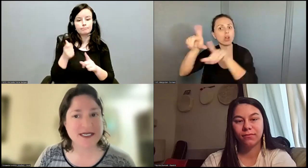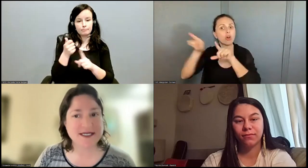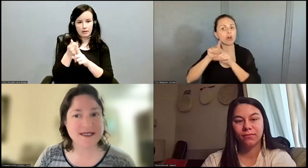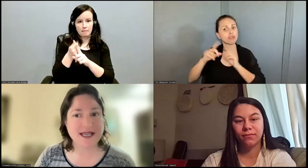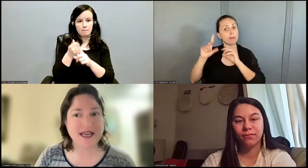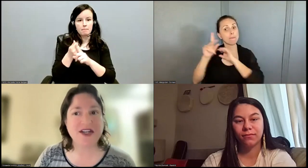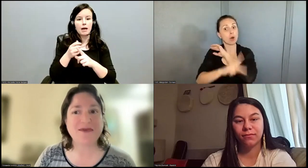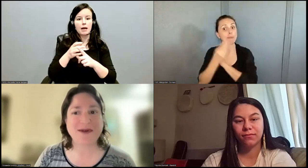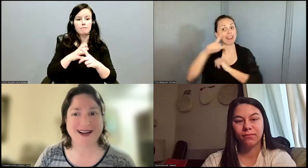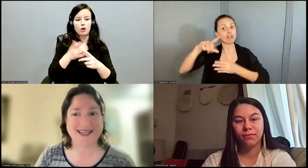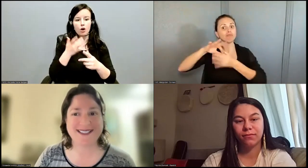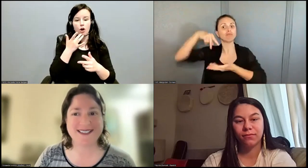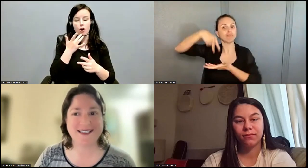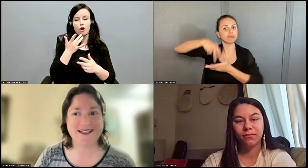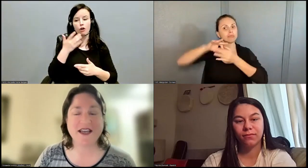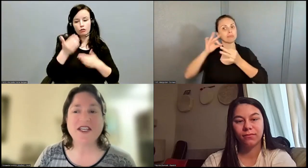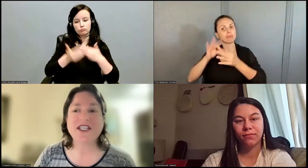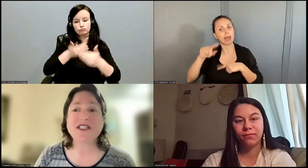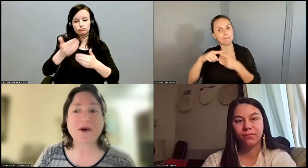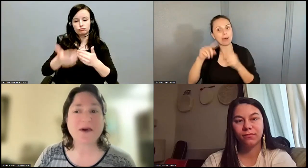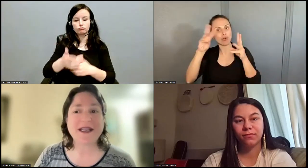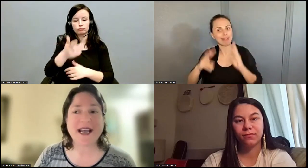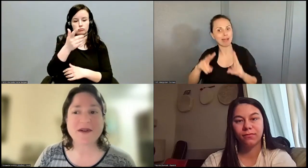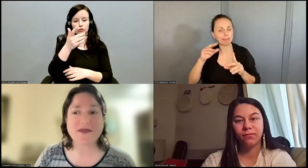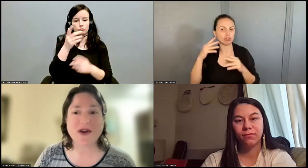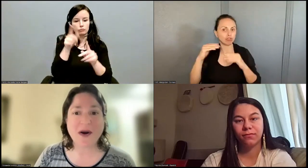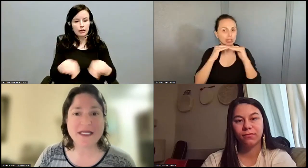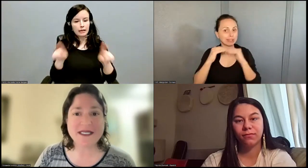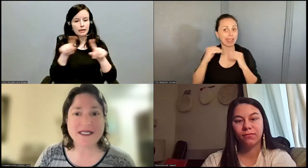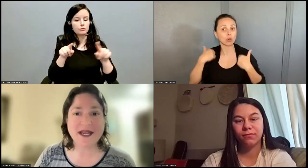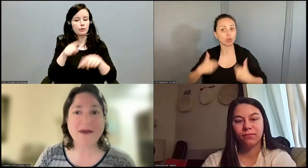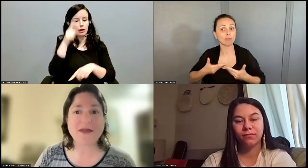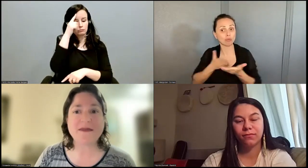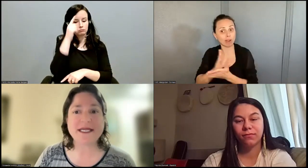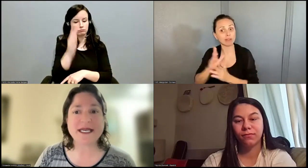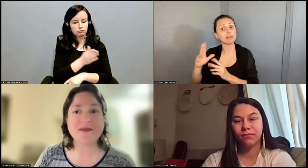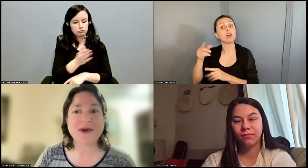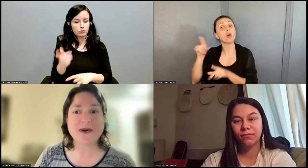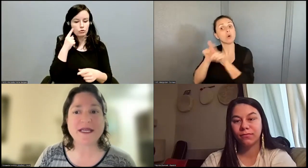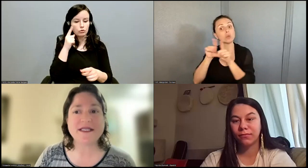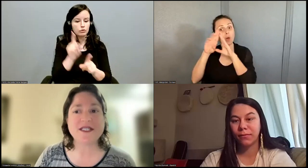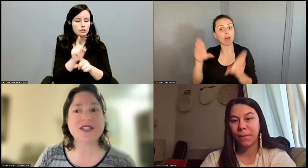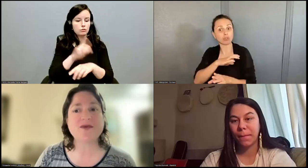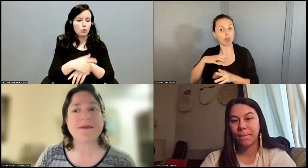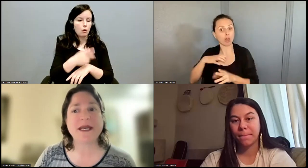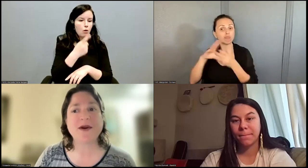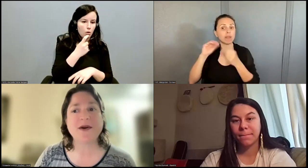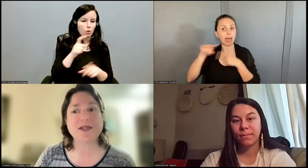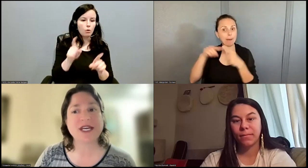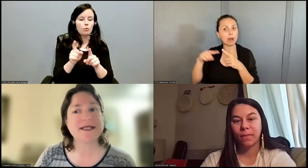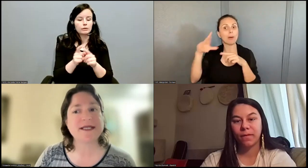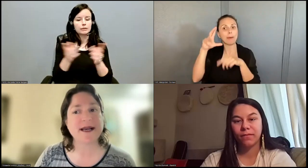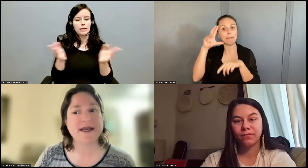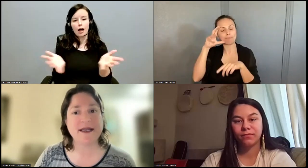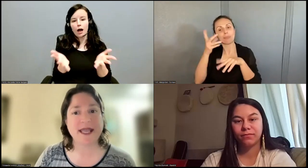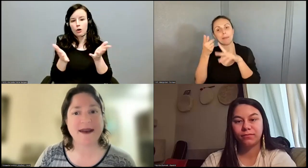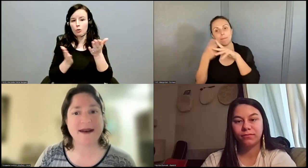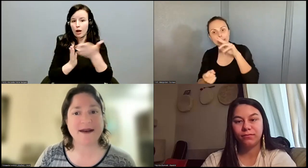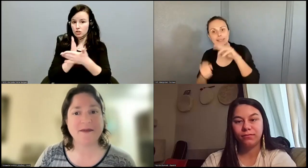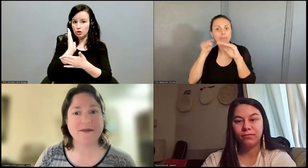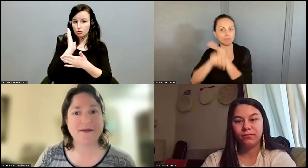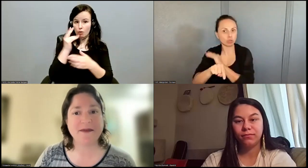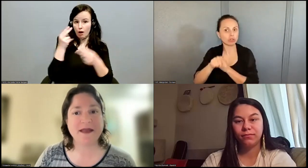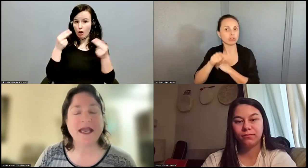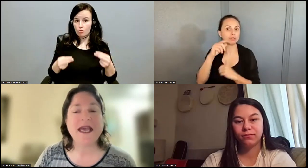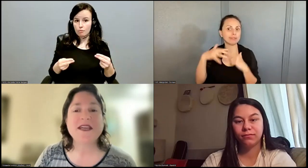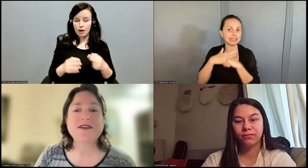climate justice and human rights. She has spoken in the House of Commons about the missing and murdered Indigenous women and girls genocide in